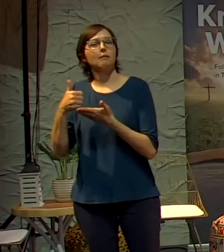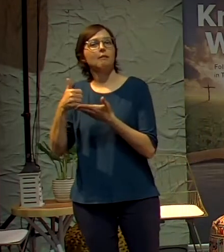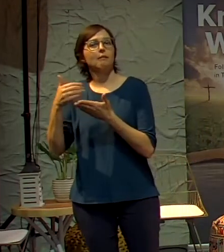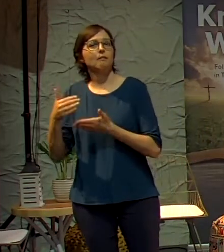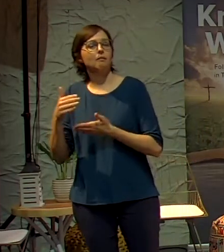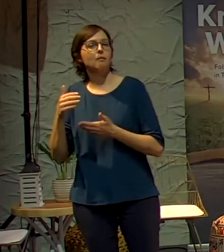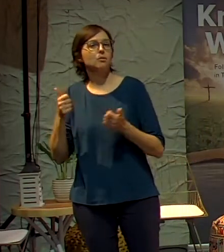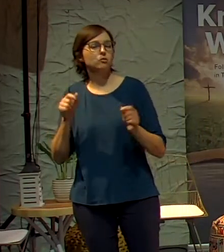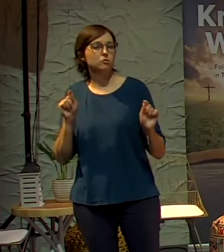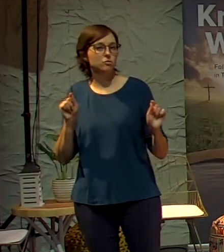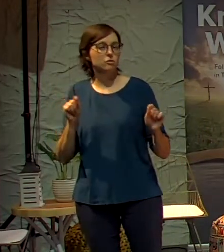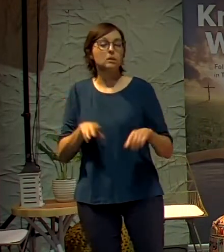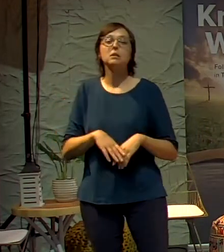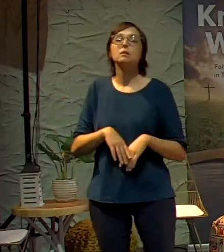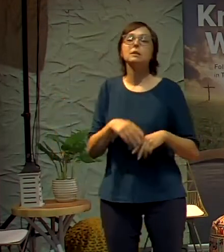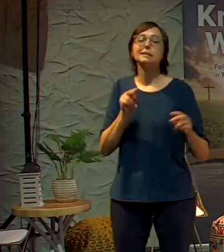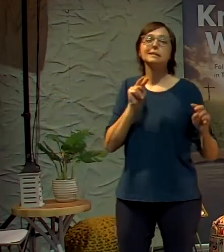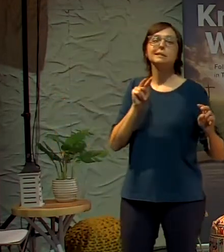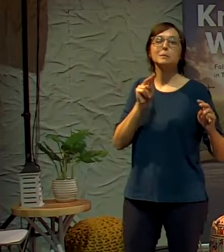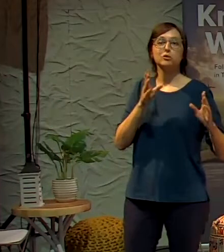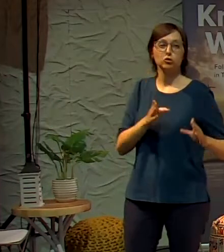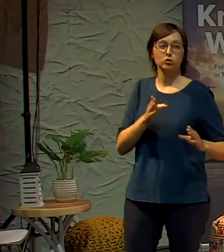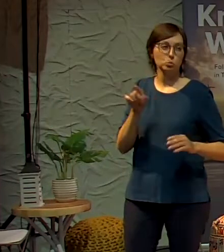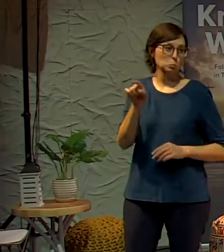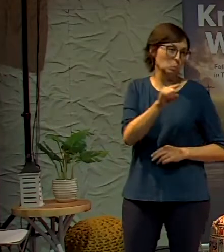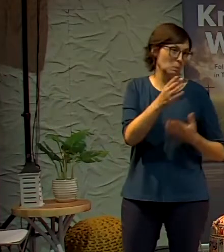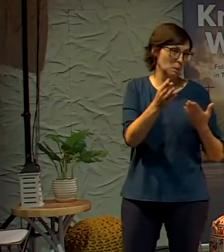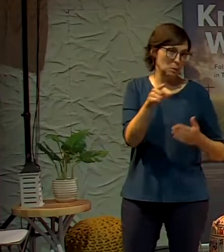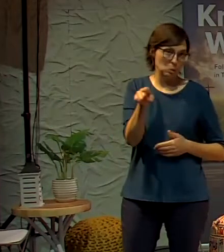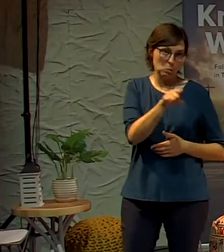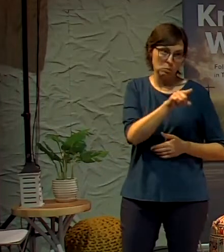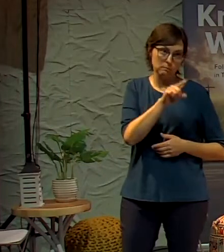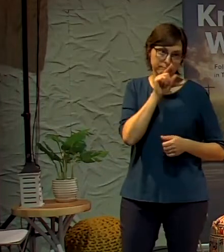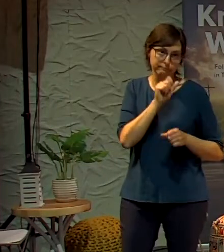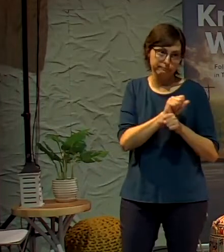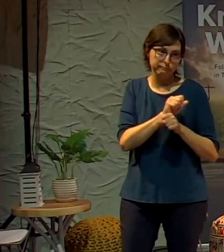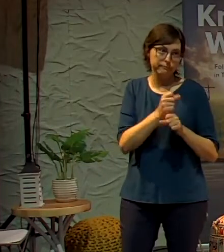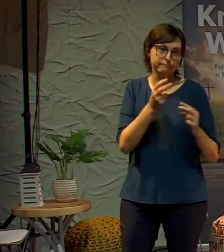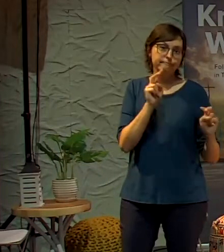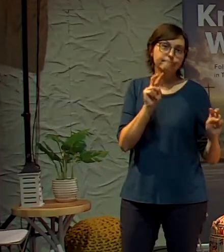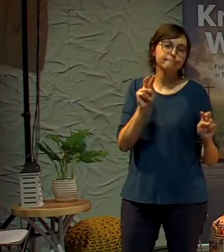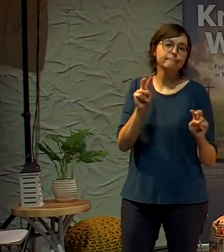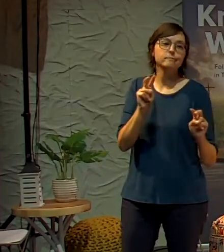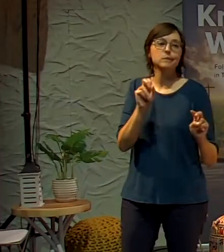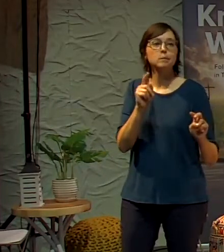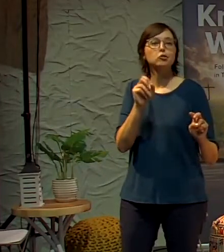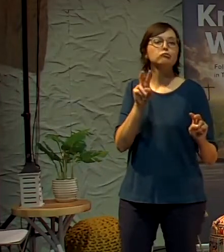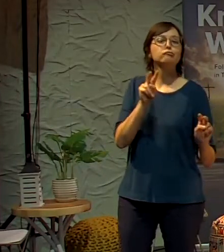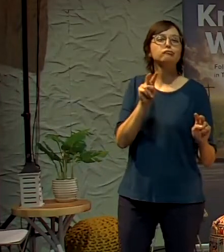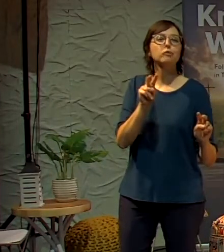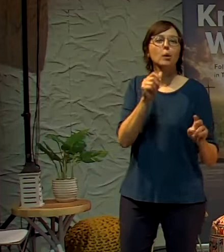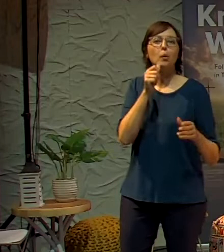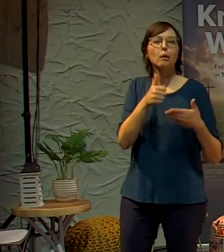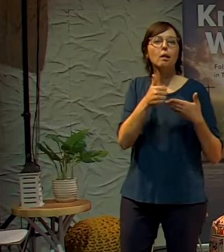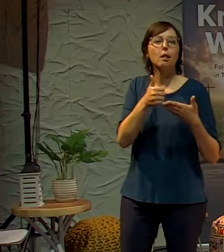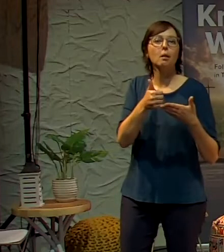The spectator of a harvest, which you may be, I mean, I've been that at times, where you go for a period of time without helping others